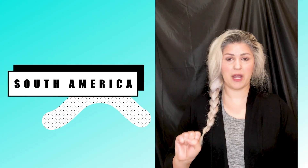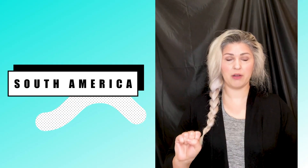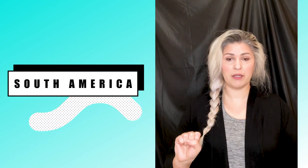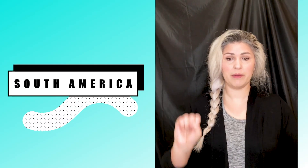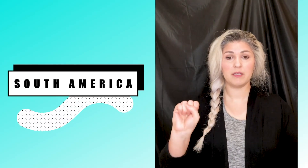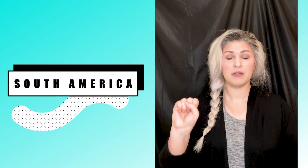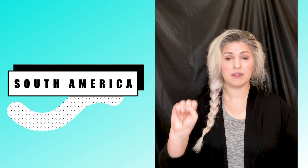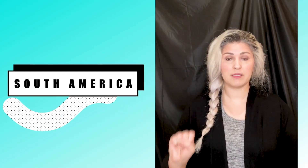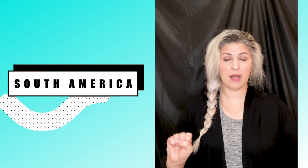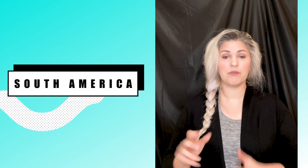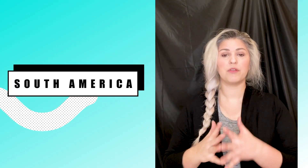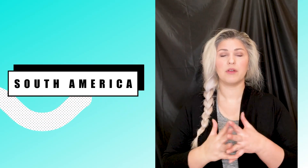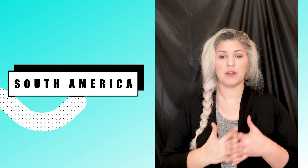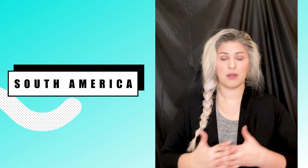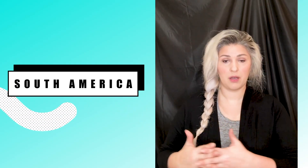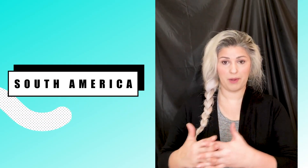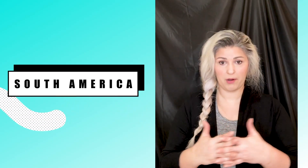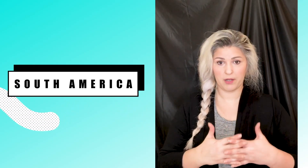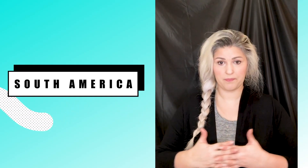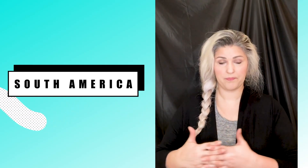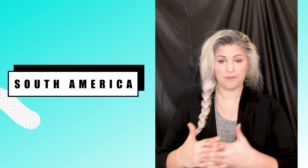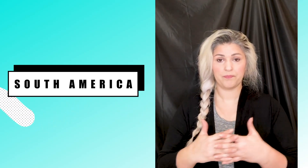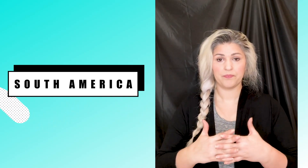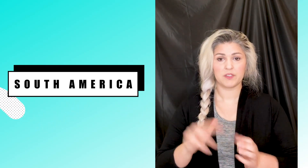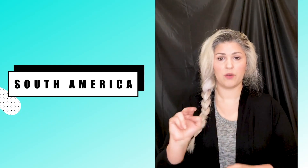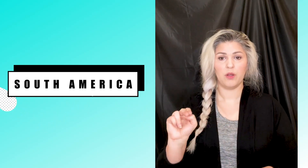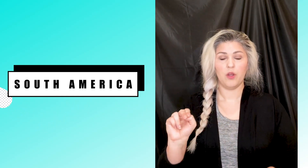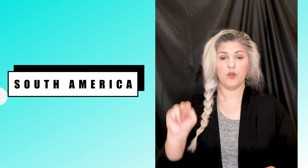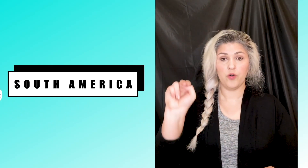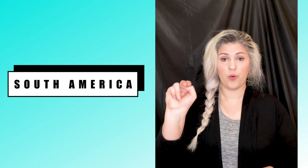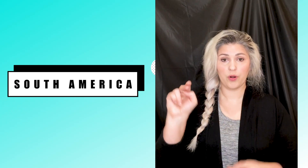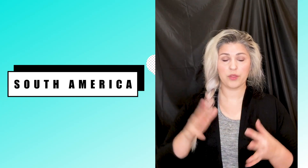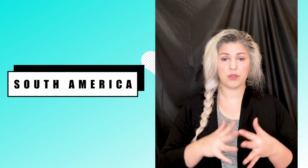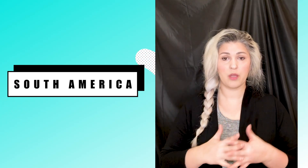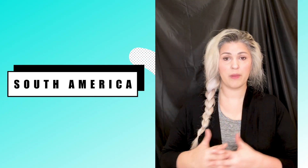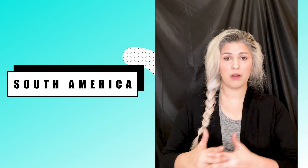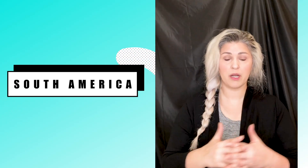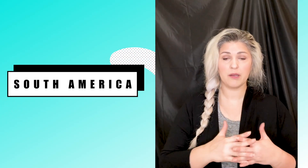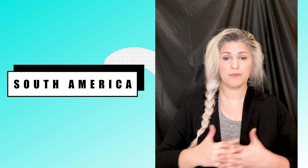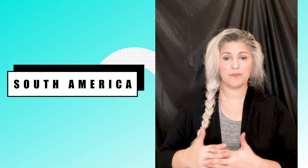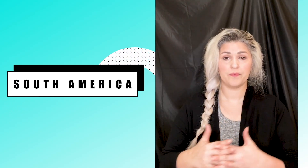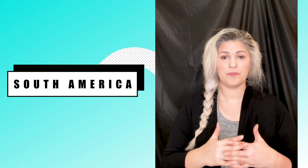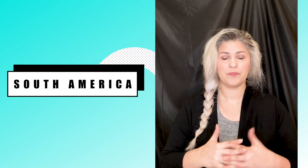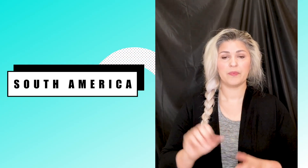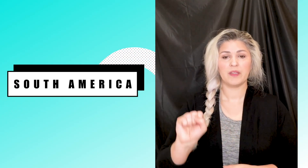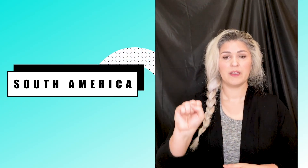push down a little bit. South America. So North America,